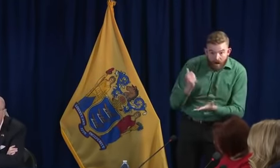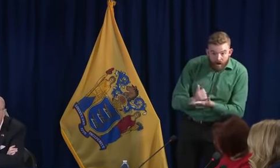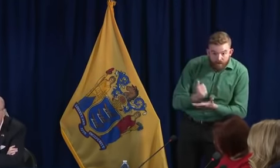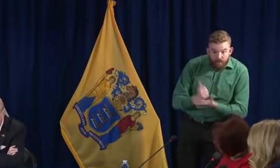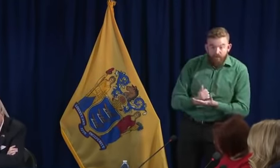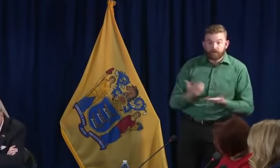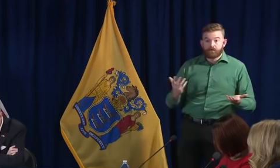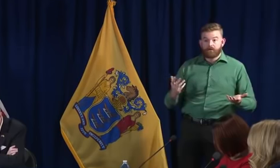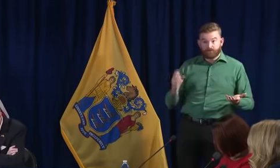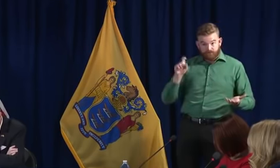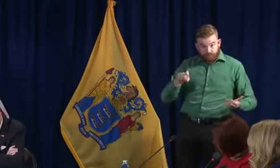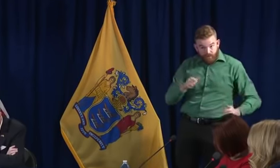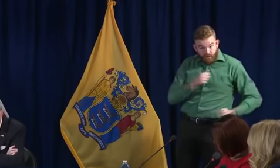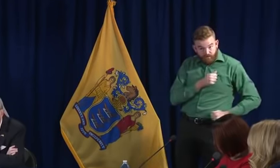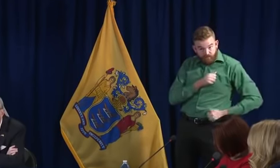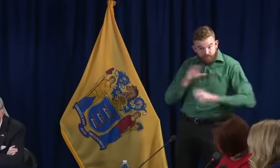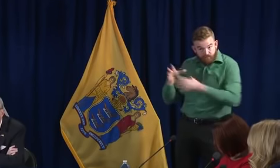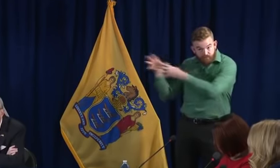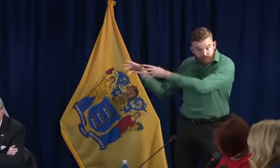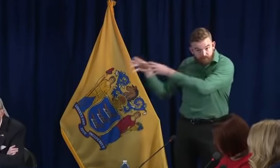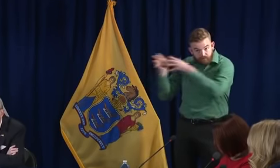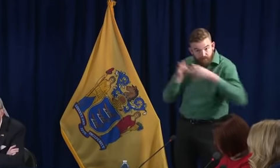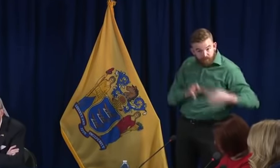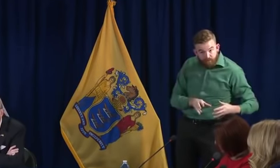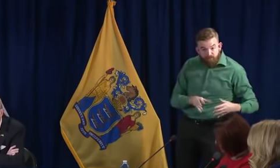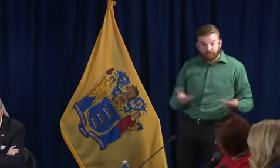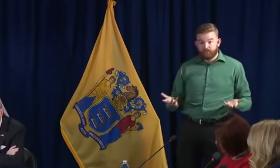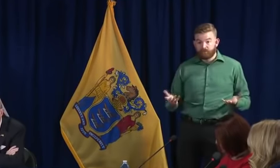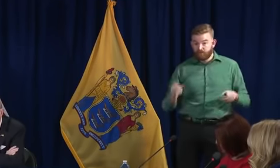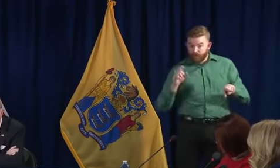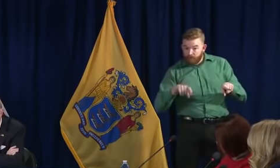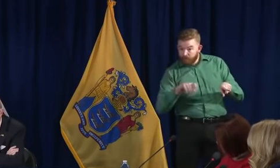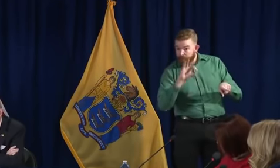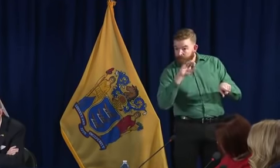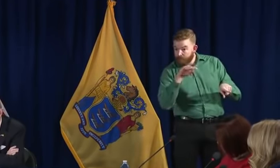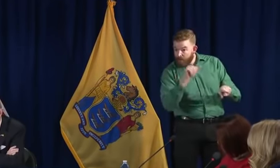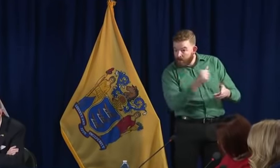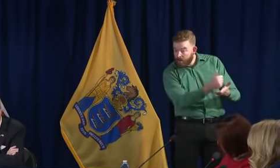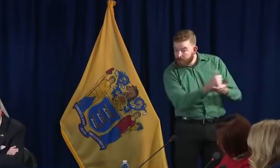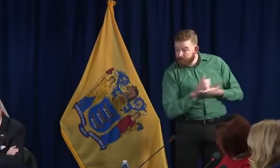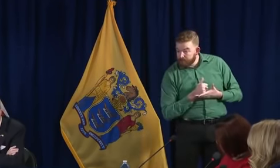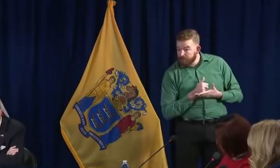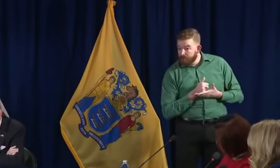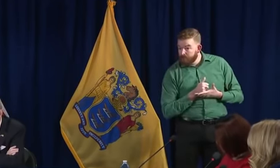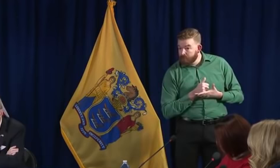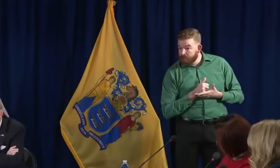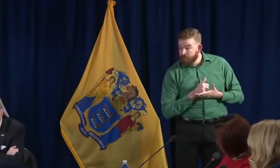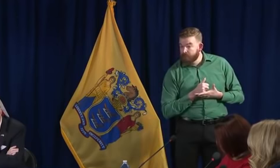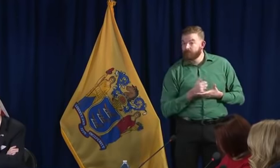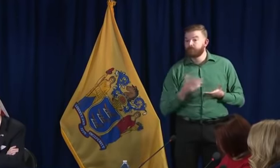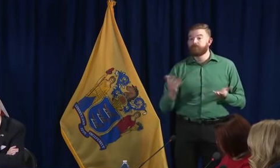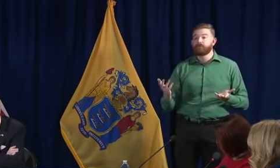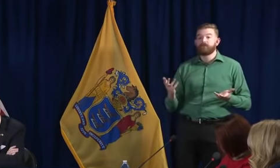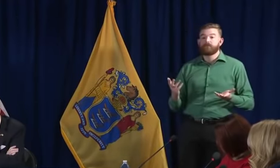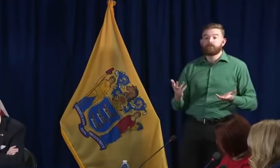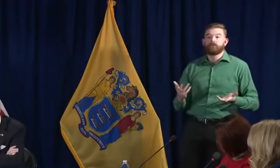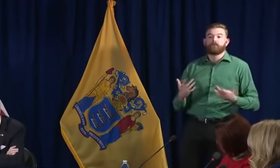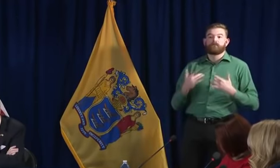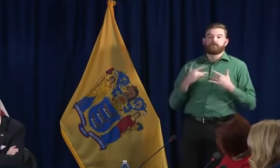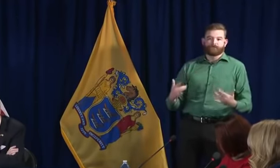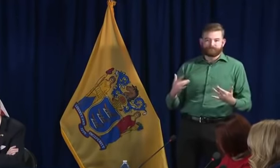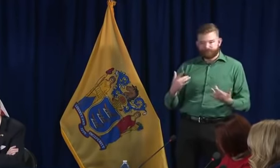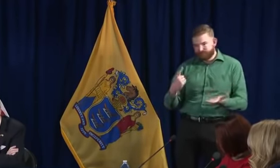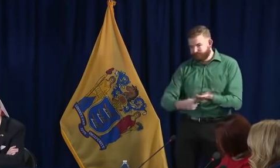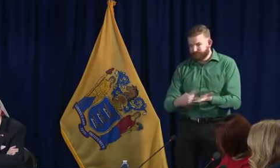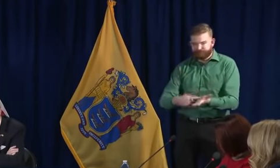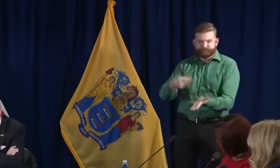involved with us this week, and also the likely financial impact. I don't have a number for you, but you can't do what we have